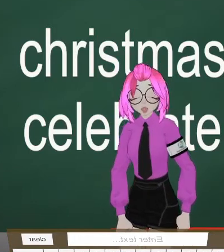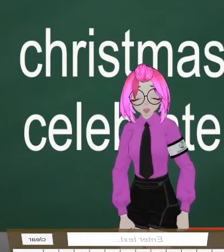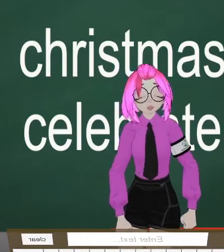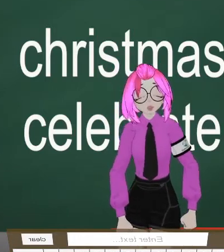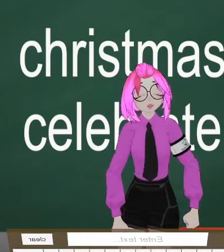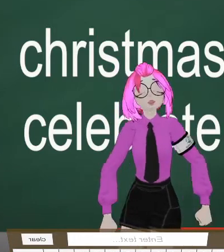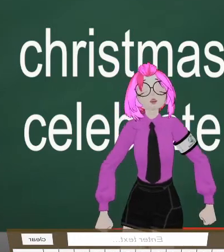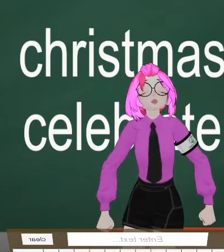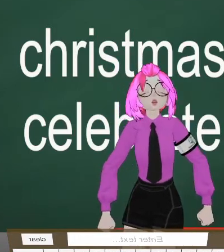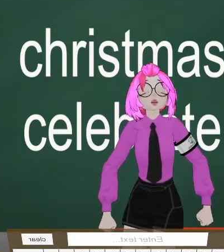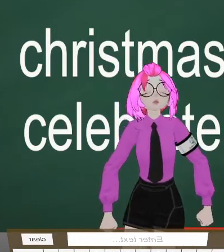misspell this hold on